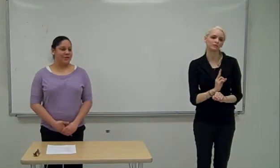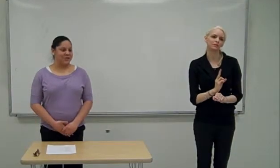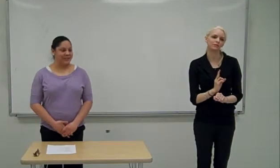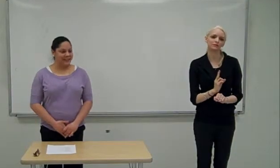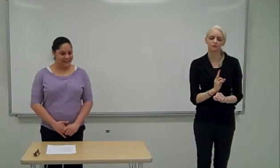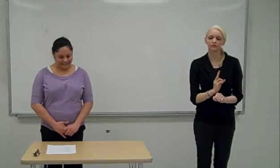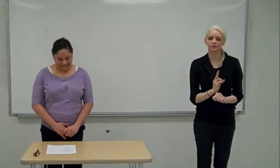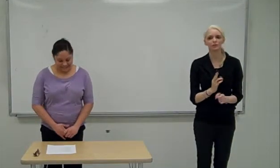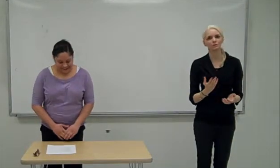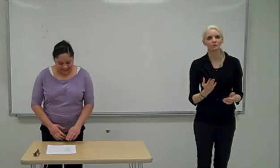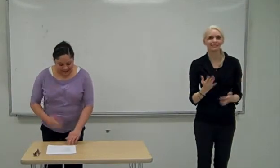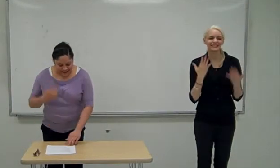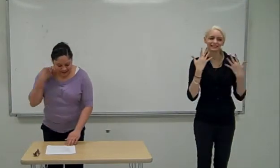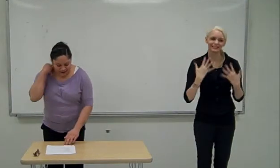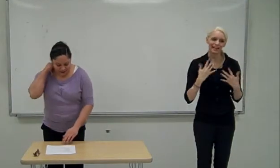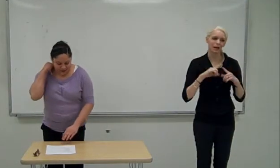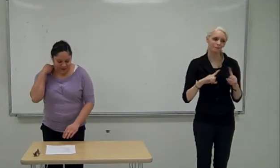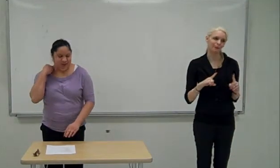is unfortunate.